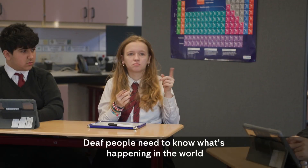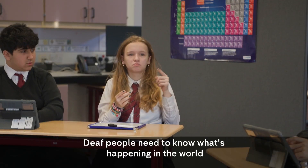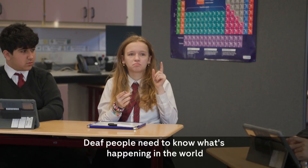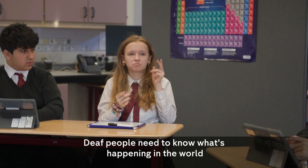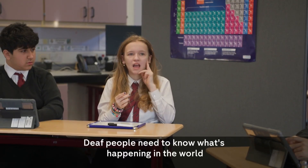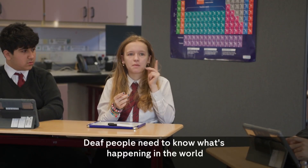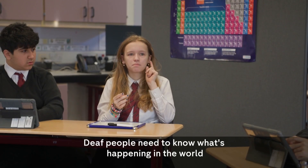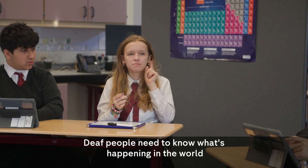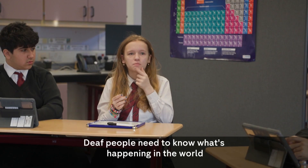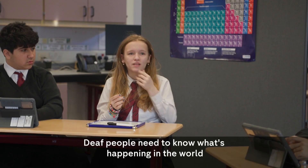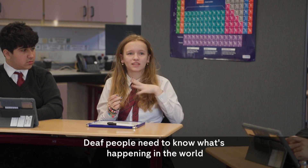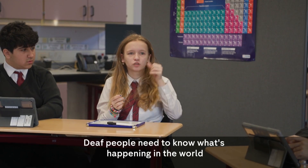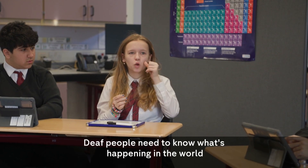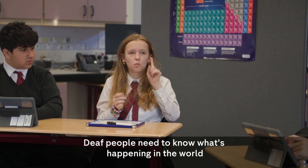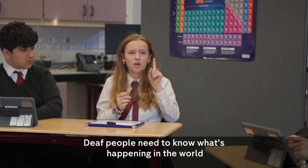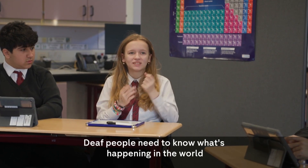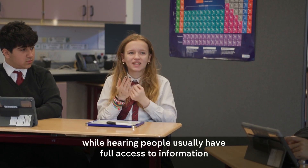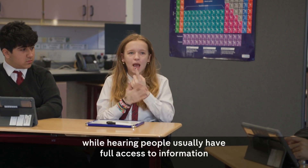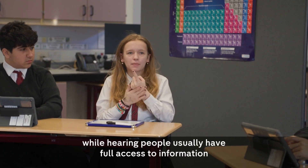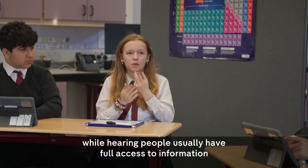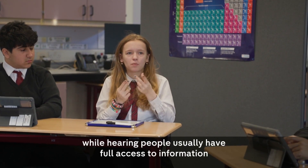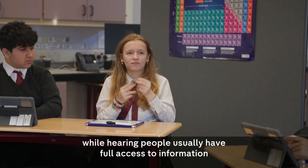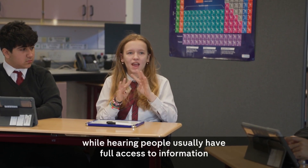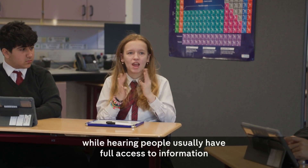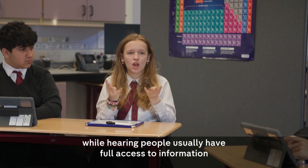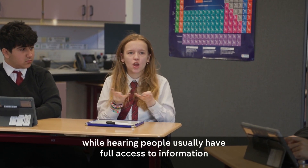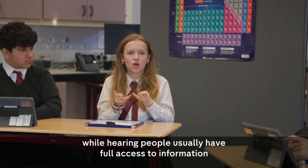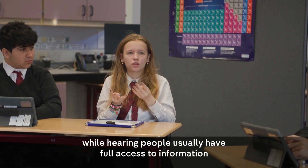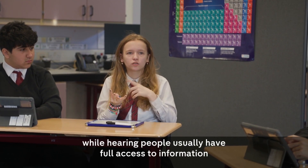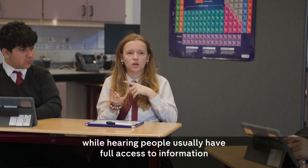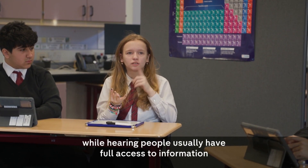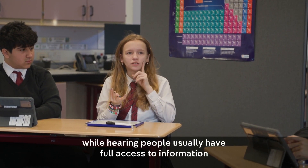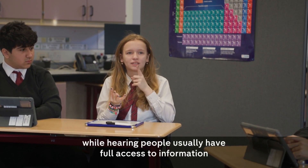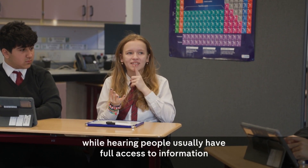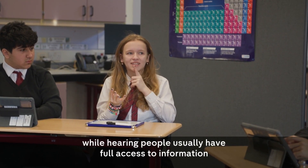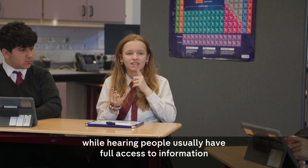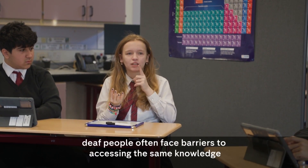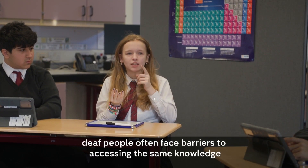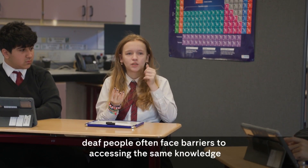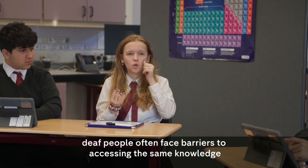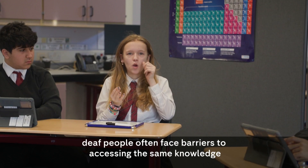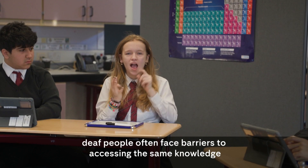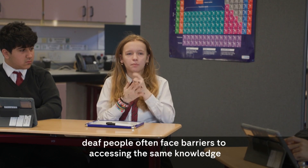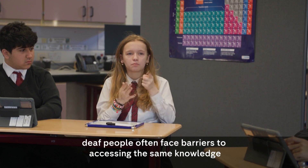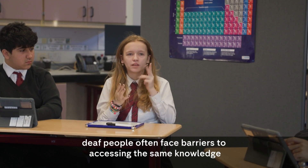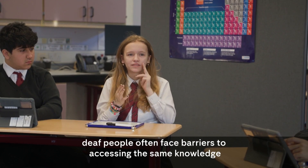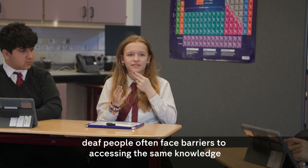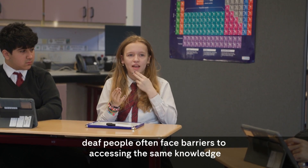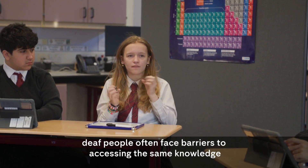Deaf people need to know what's happening in the world. While hearing people usually have full access to information, deaf people often face barriers to